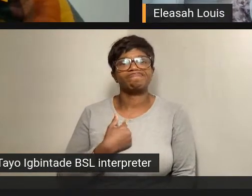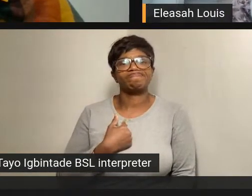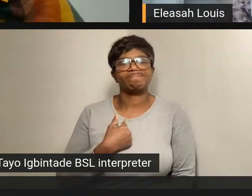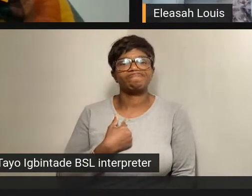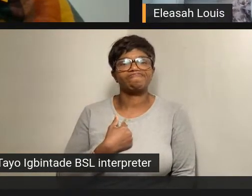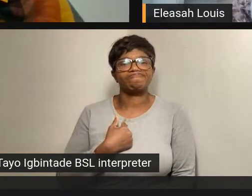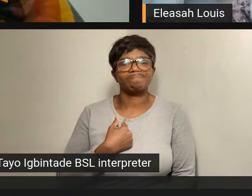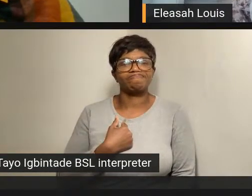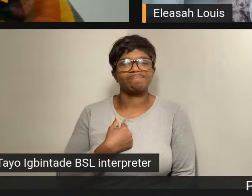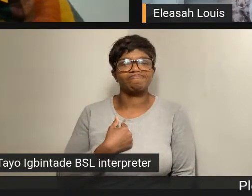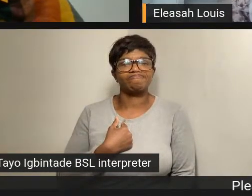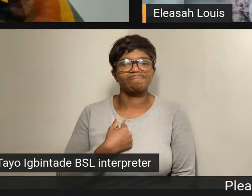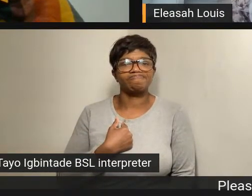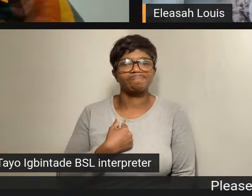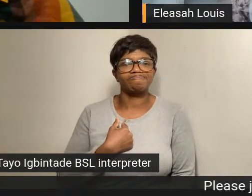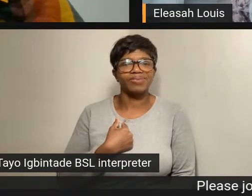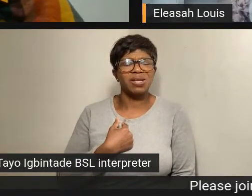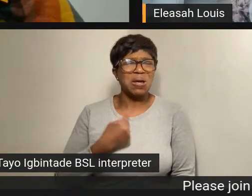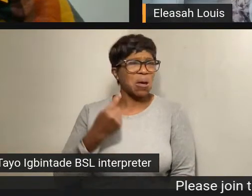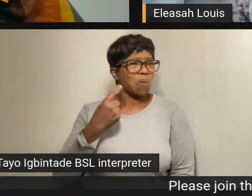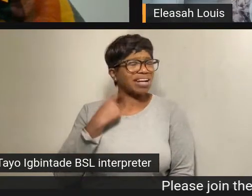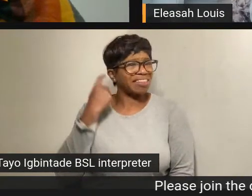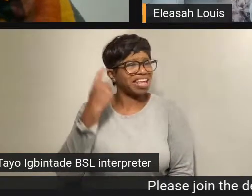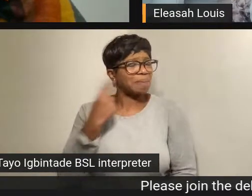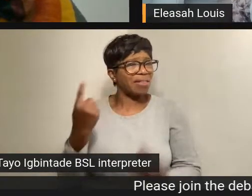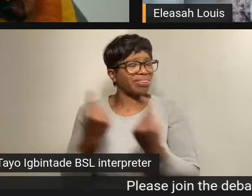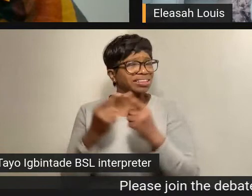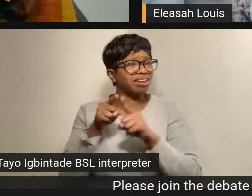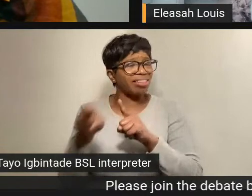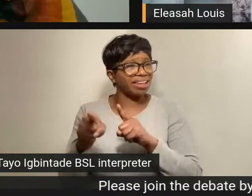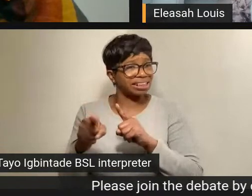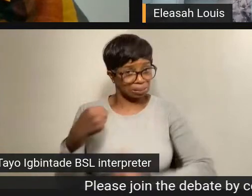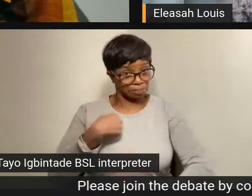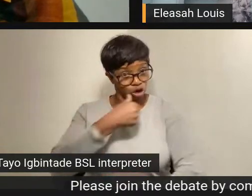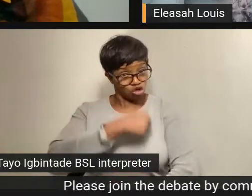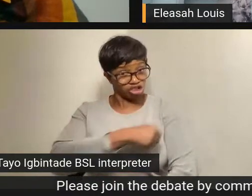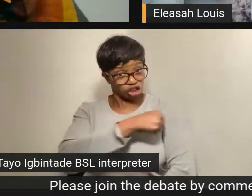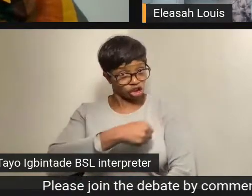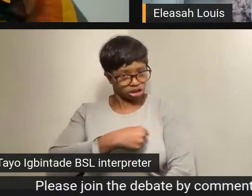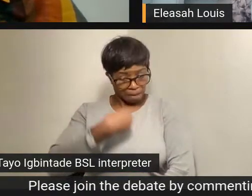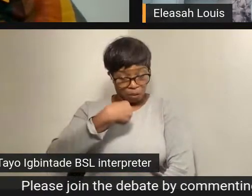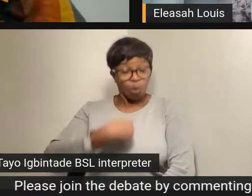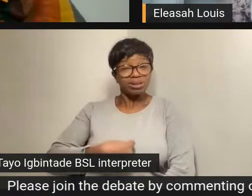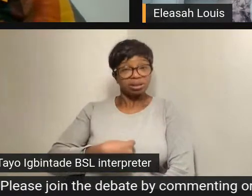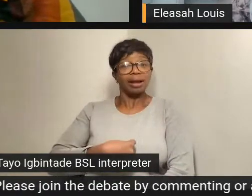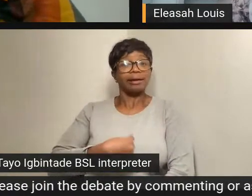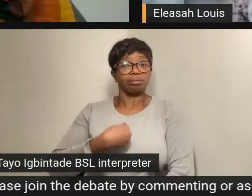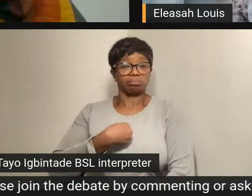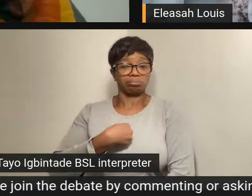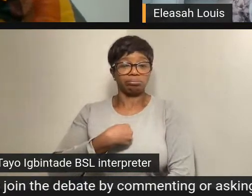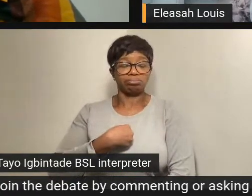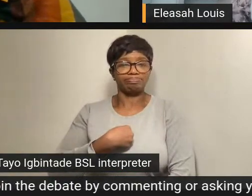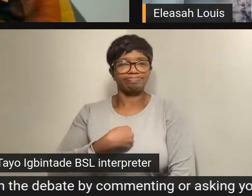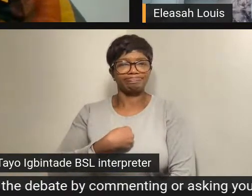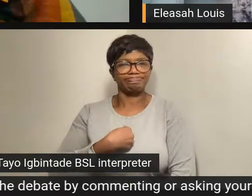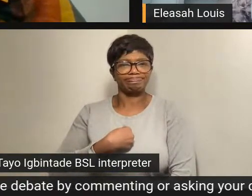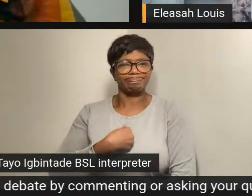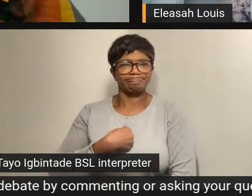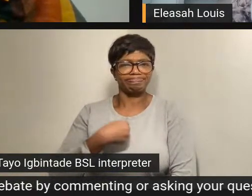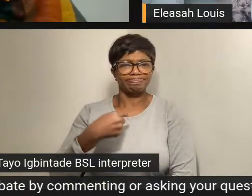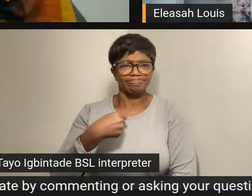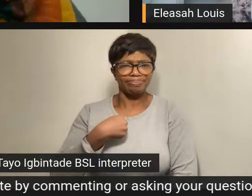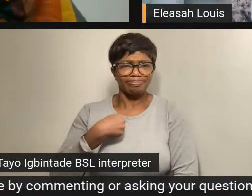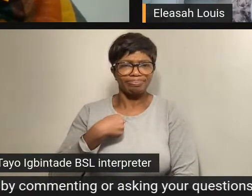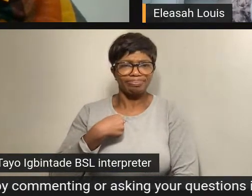Whenever I'm dealing with things like this, I go back as a Christian, as a person of faith. I go back